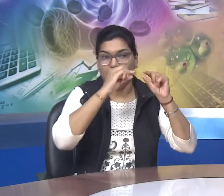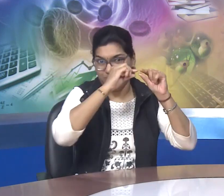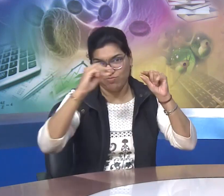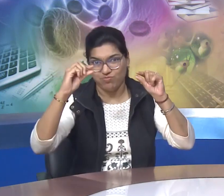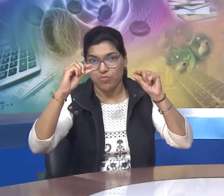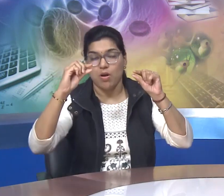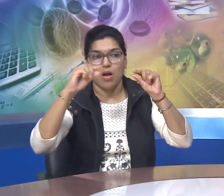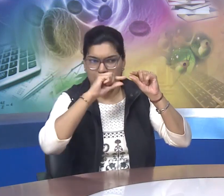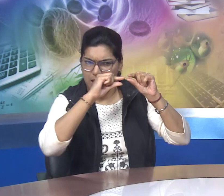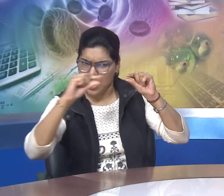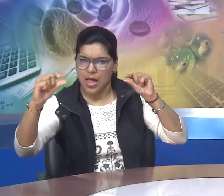Passive voice